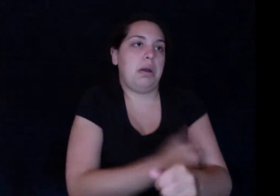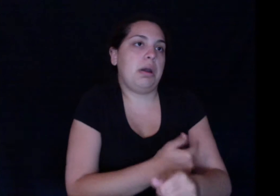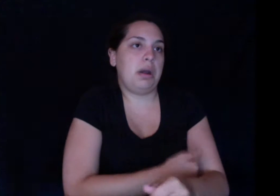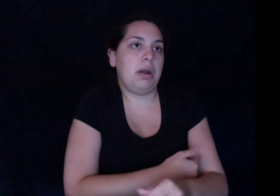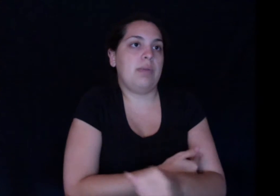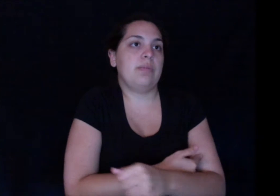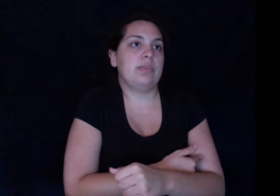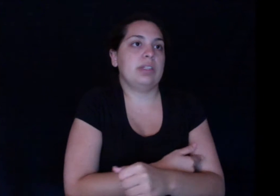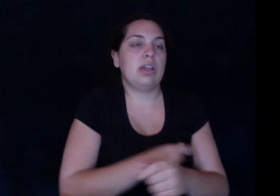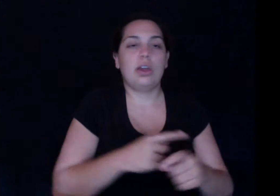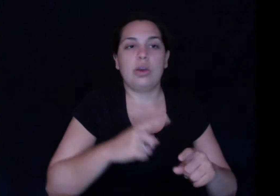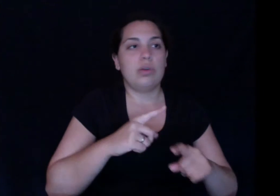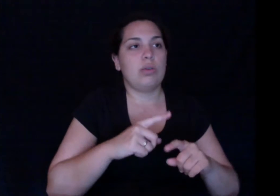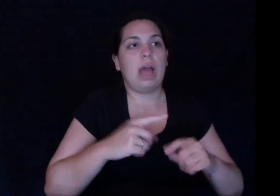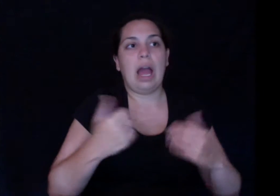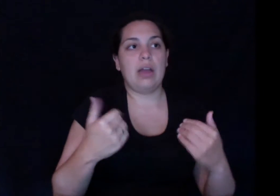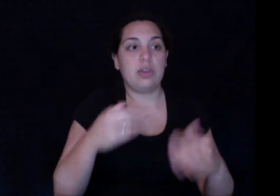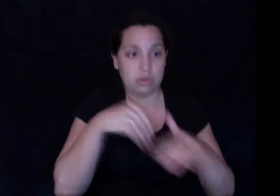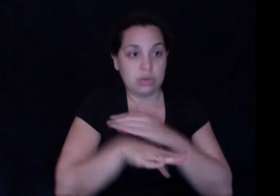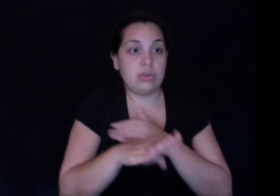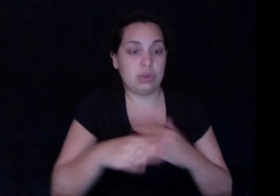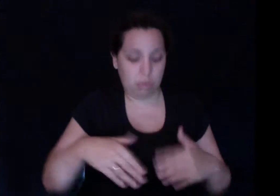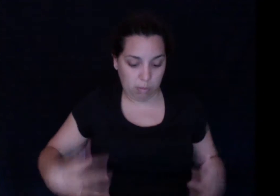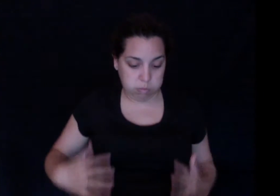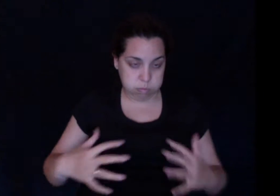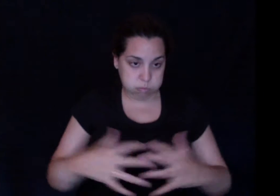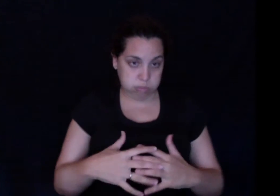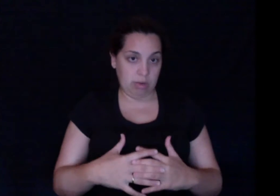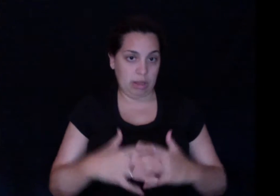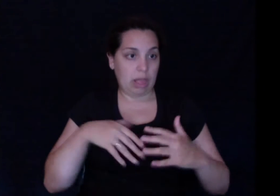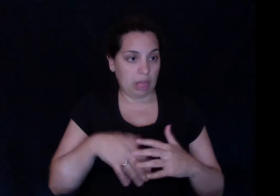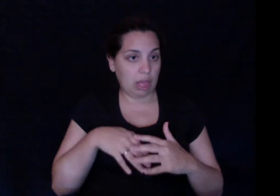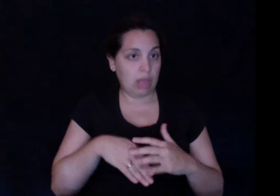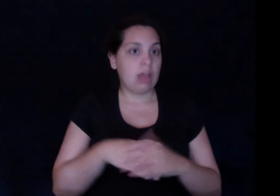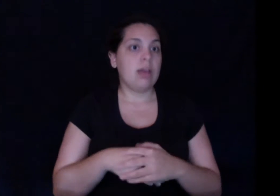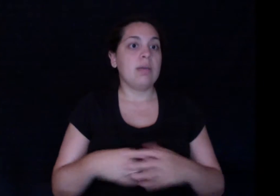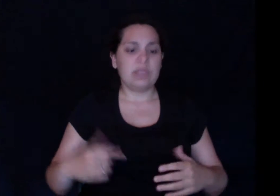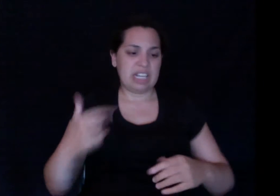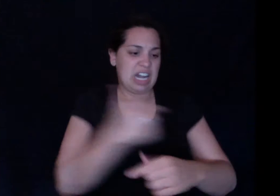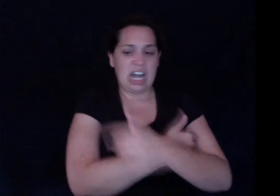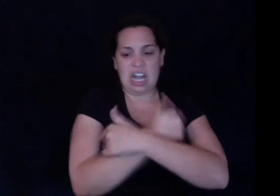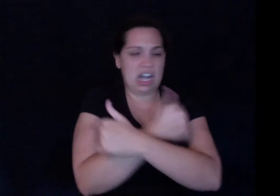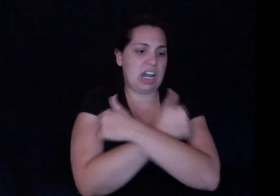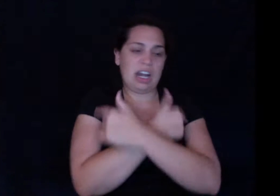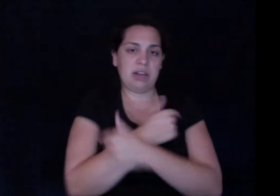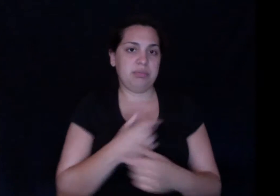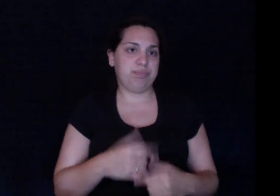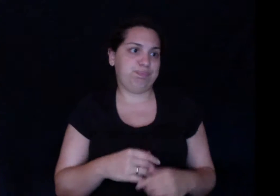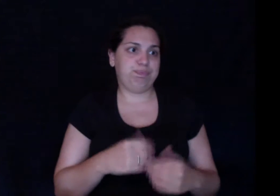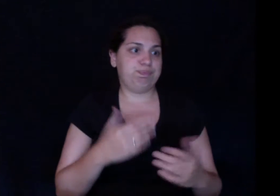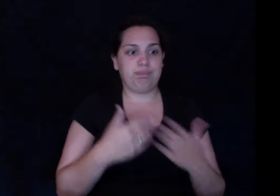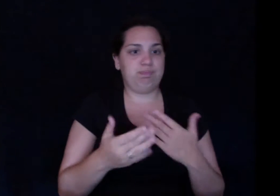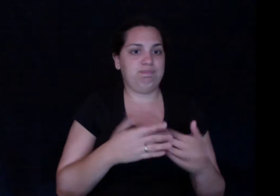that kind of treatment. And these days it just seems so simple, because when you go in through your midwife or your obstetrician